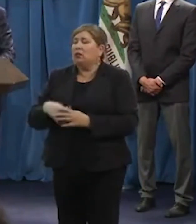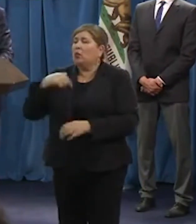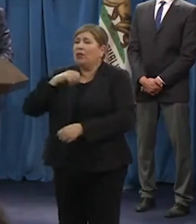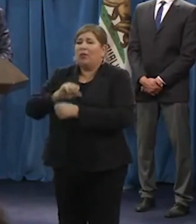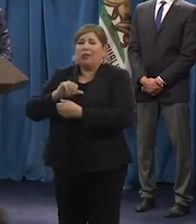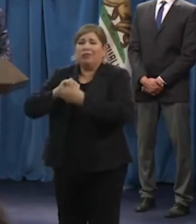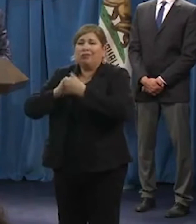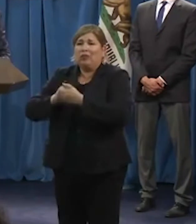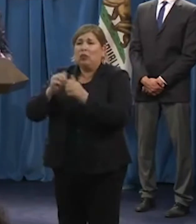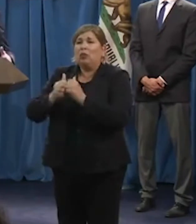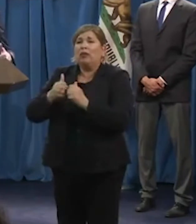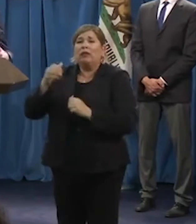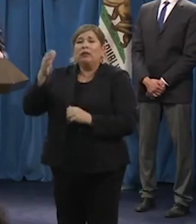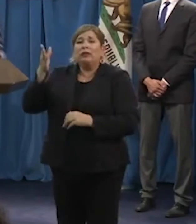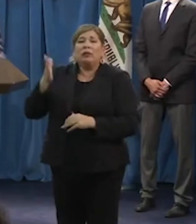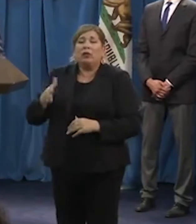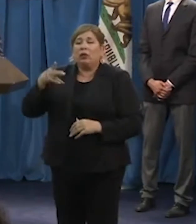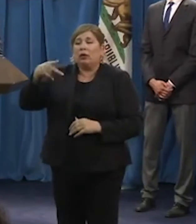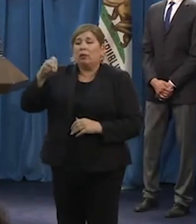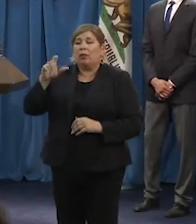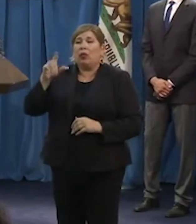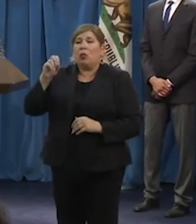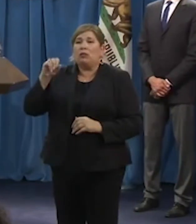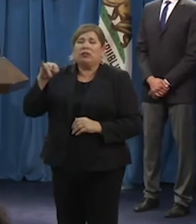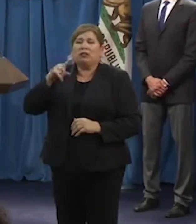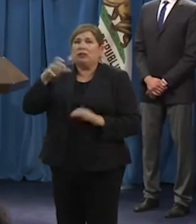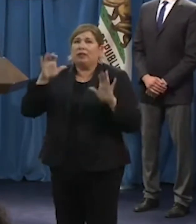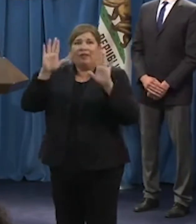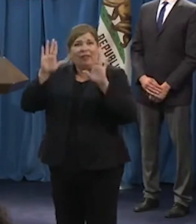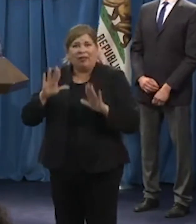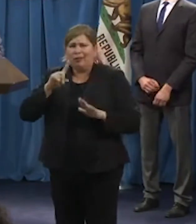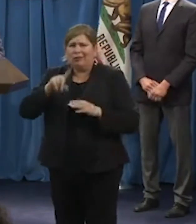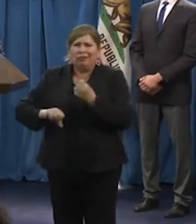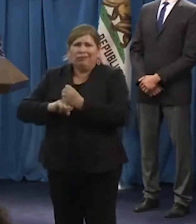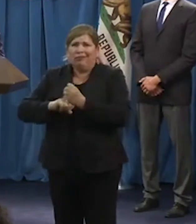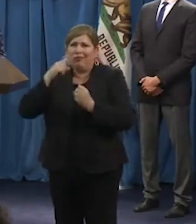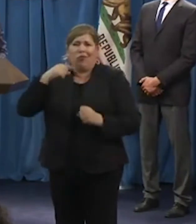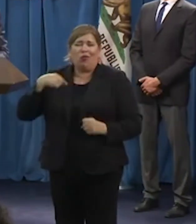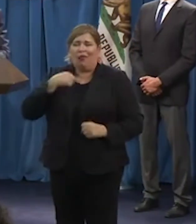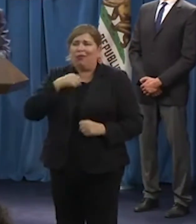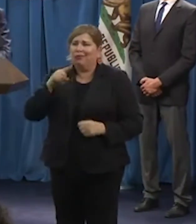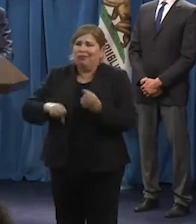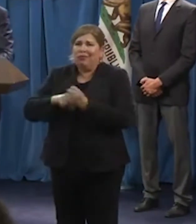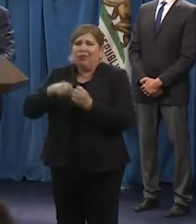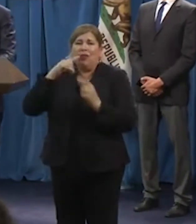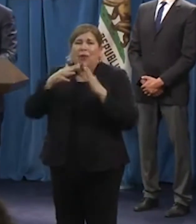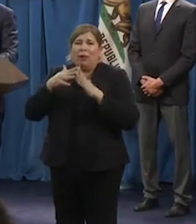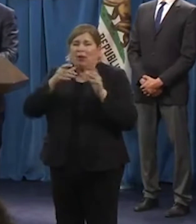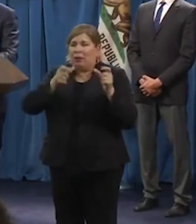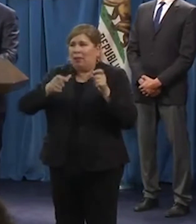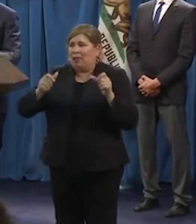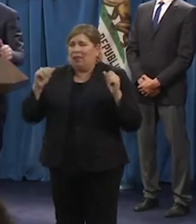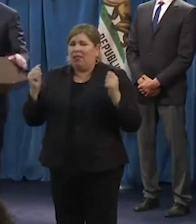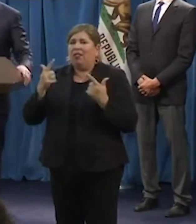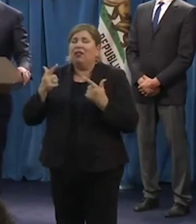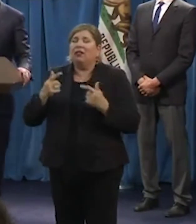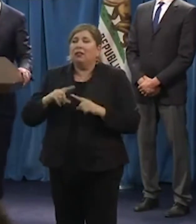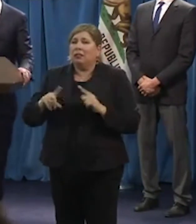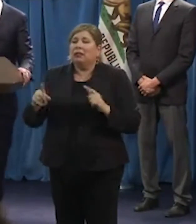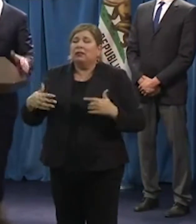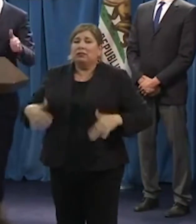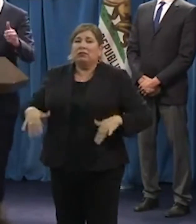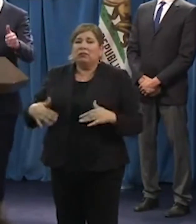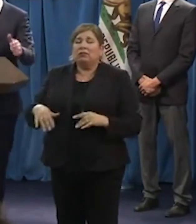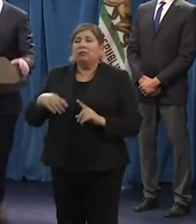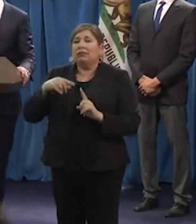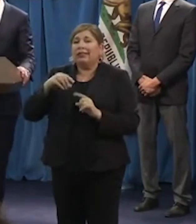with Speaker Pelosi, who's been magnificent. She has our back. She has the American people's back, but substantively, folks